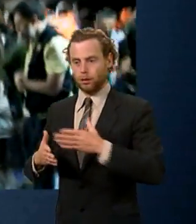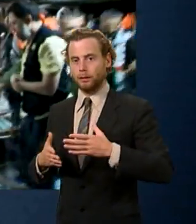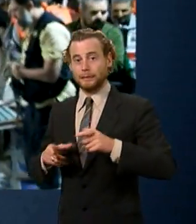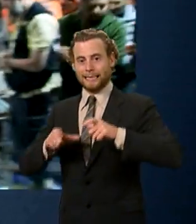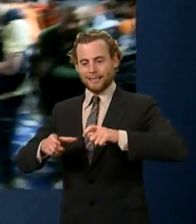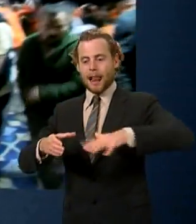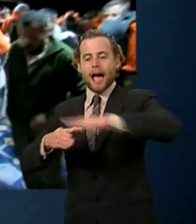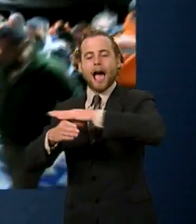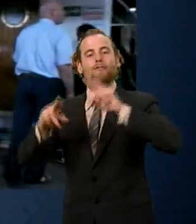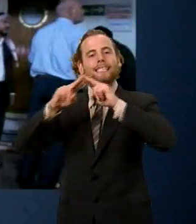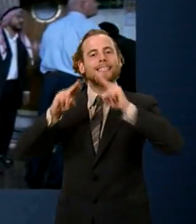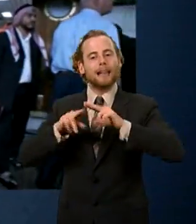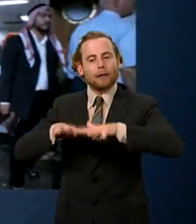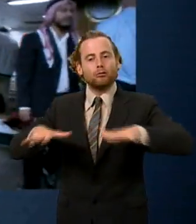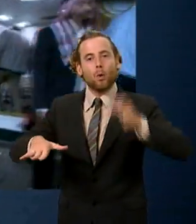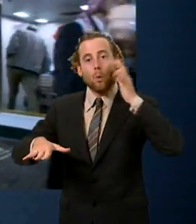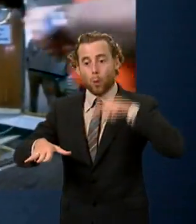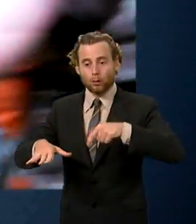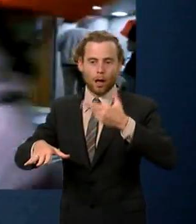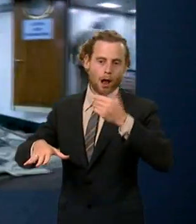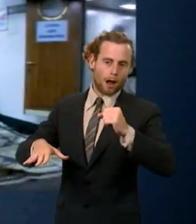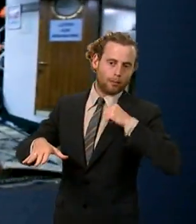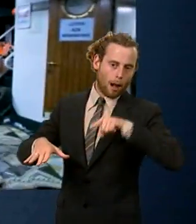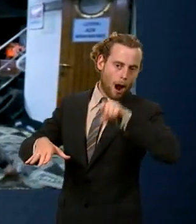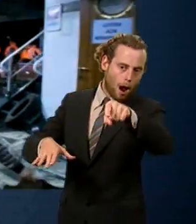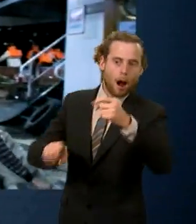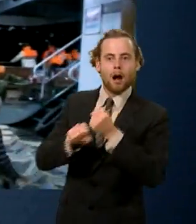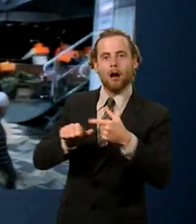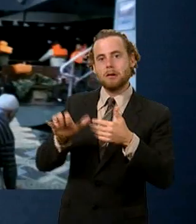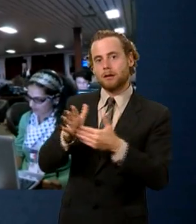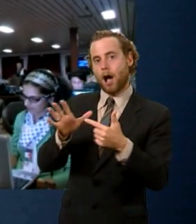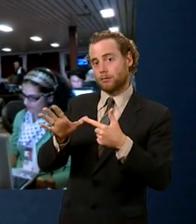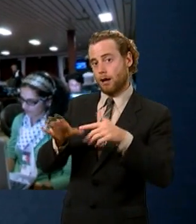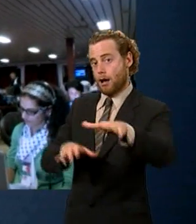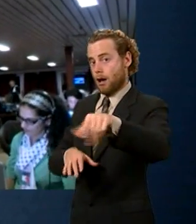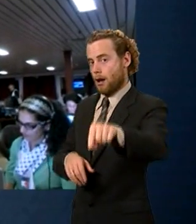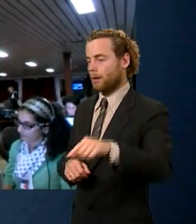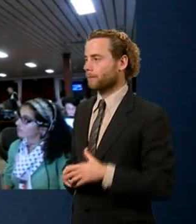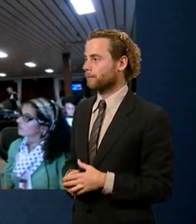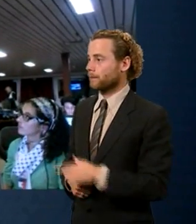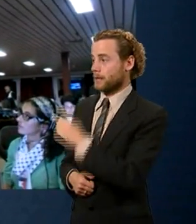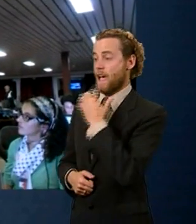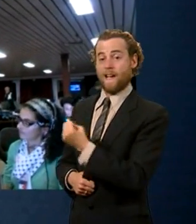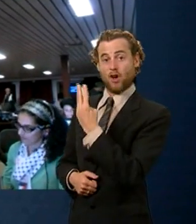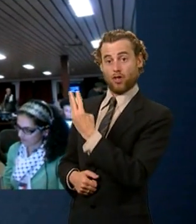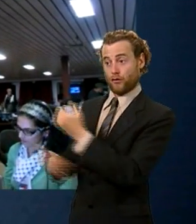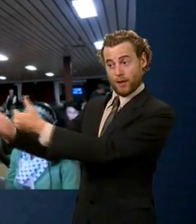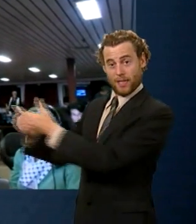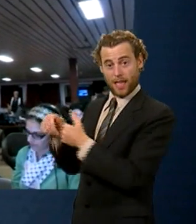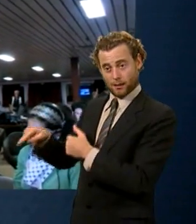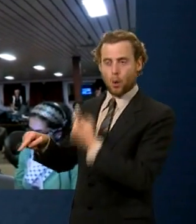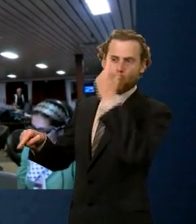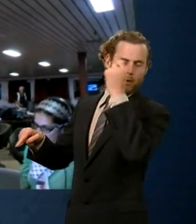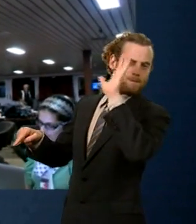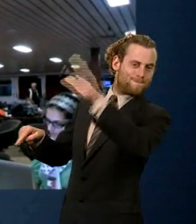international waters, 90 miles from Gaza. And there are 3 coming this way, and there's 1 farther away,